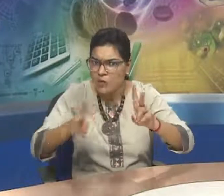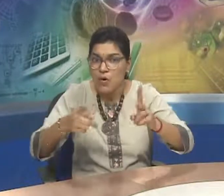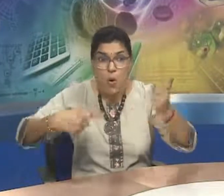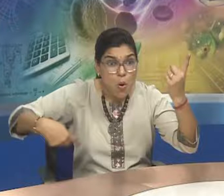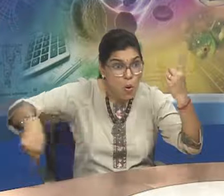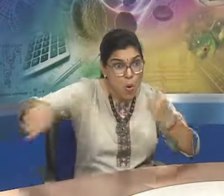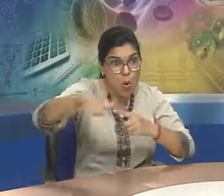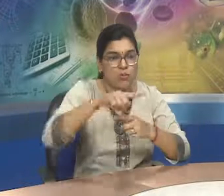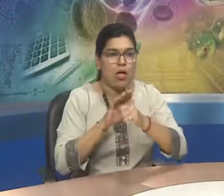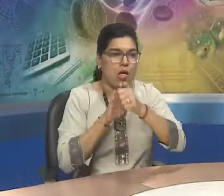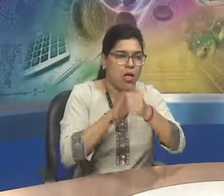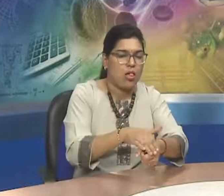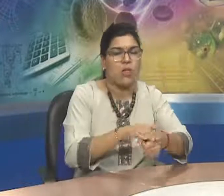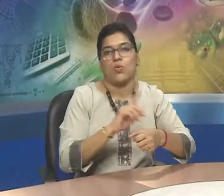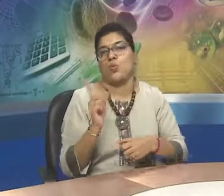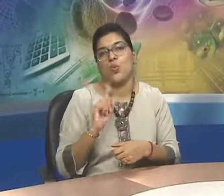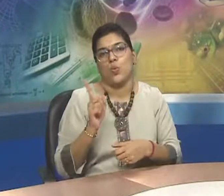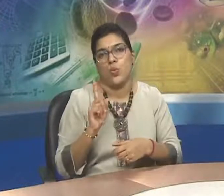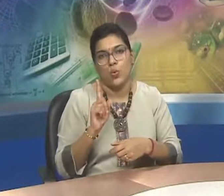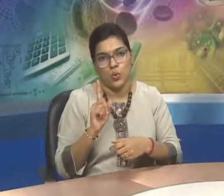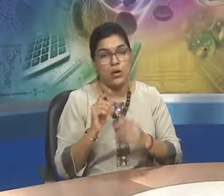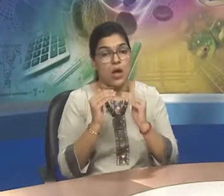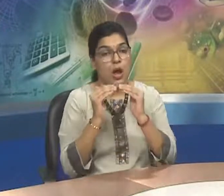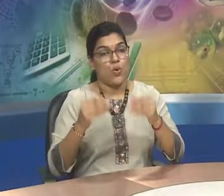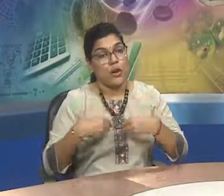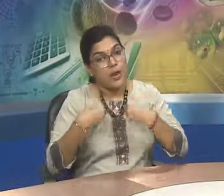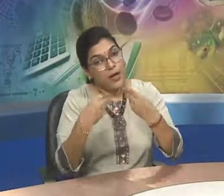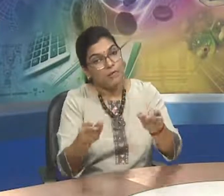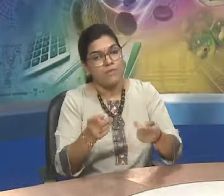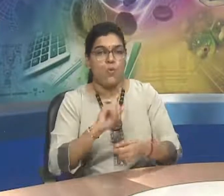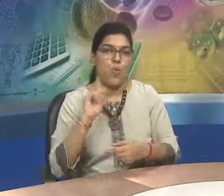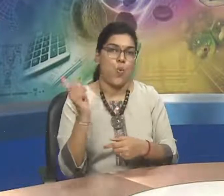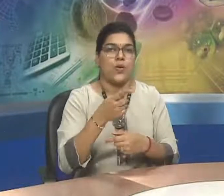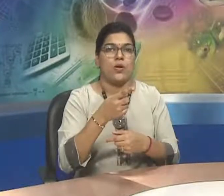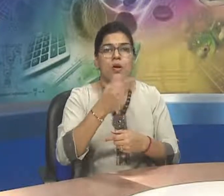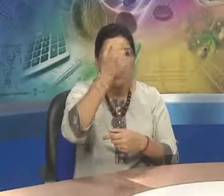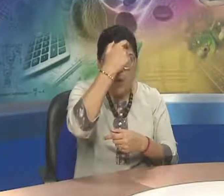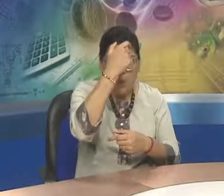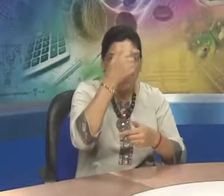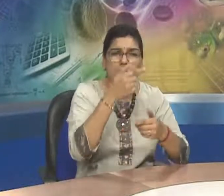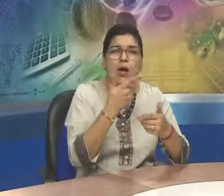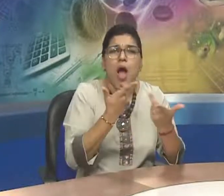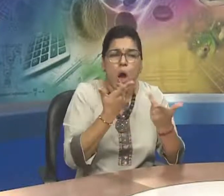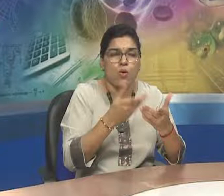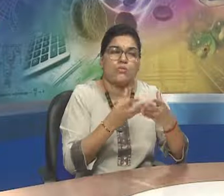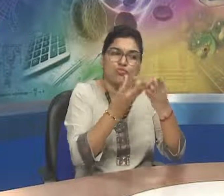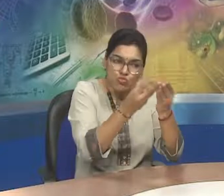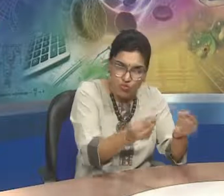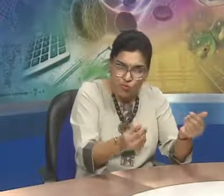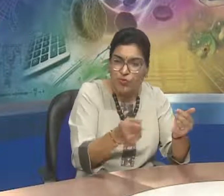birth, or any of them. There is a right to equality.